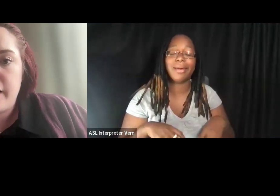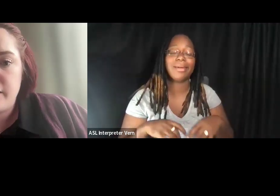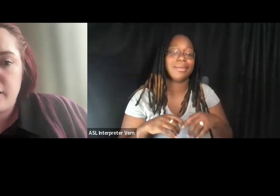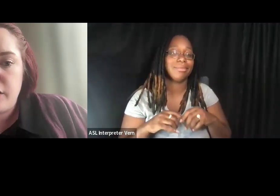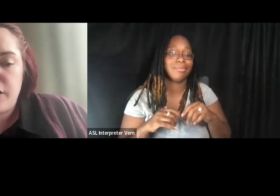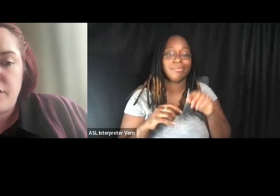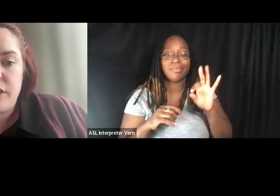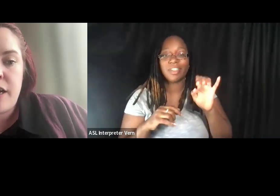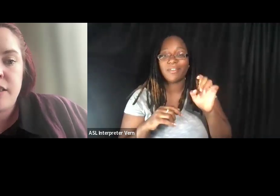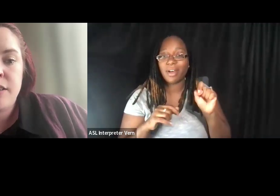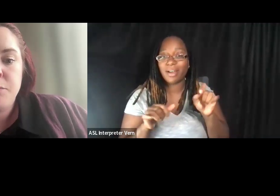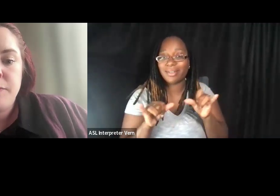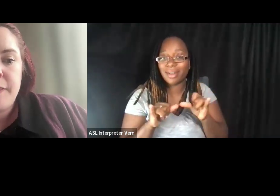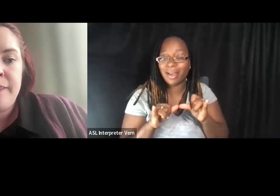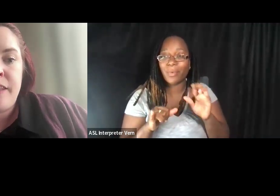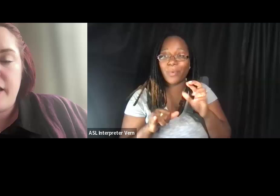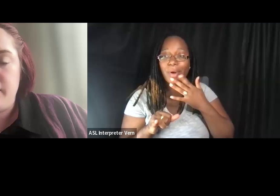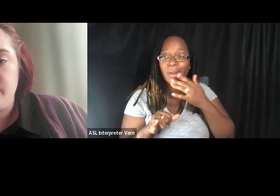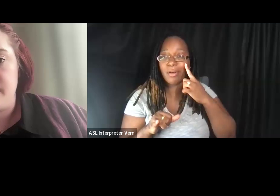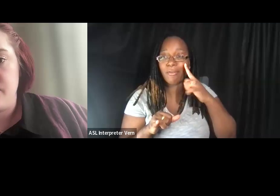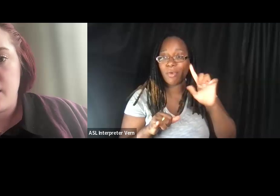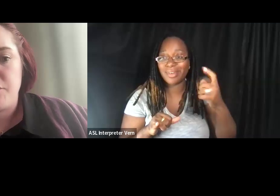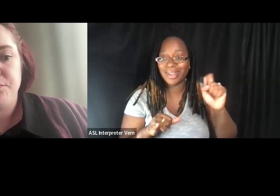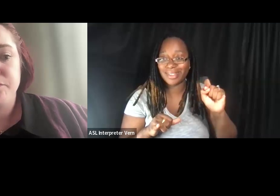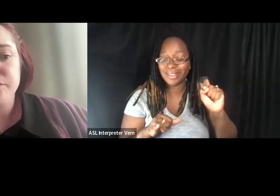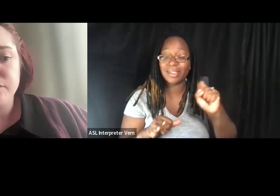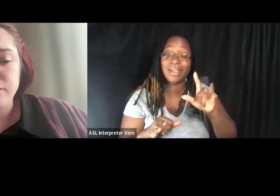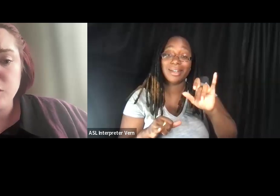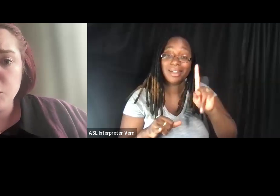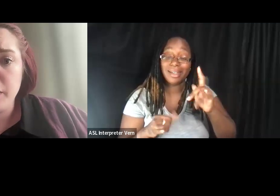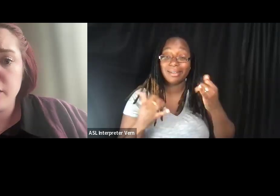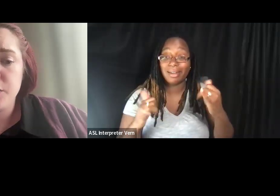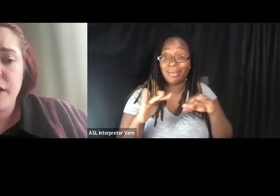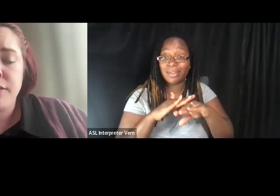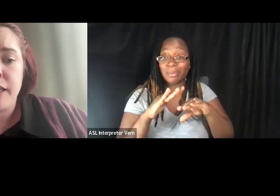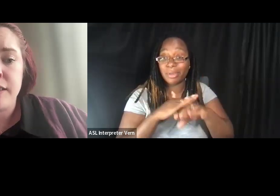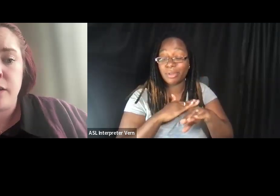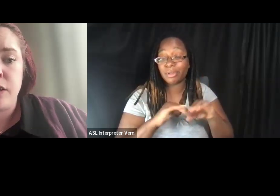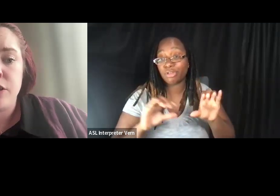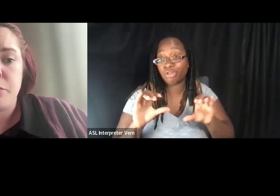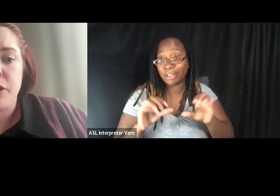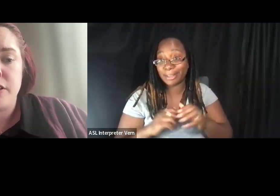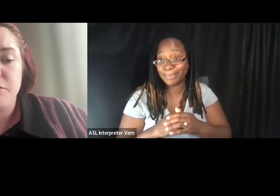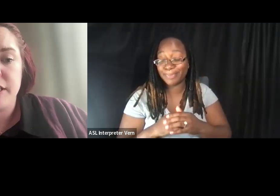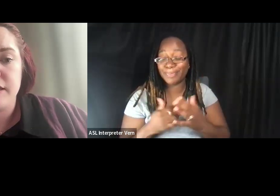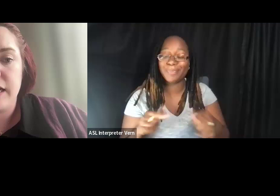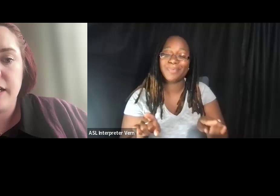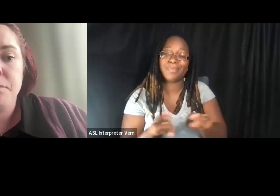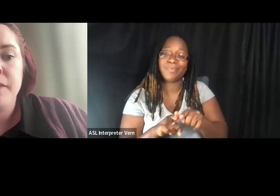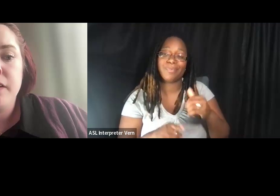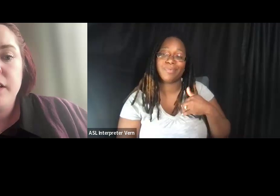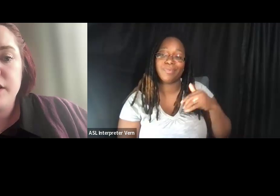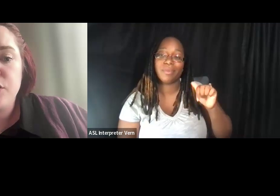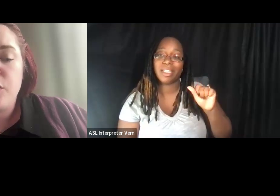font size and color of the text. And that link is in the chat. We also have ASL interpreters present